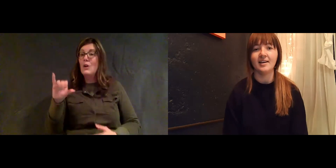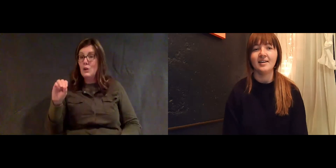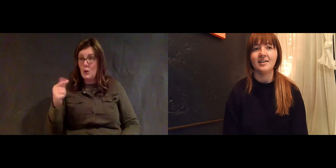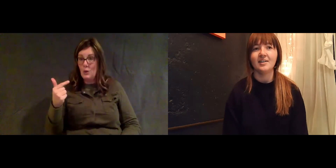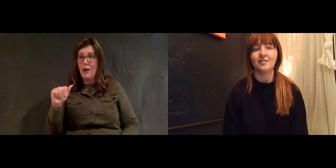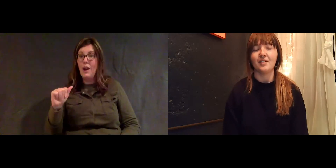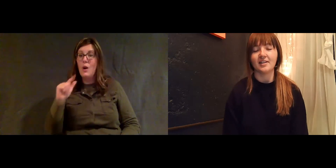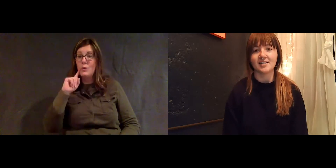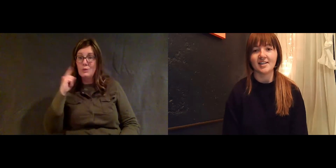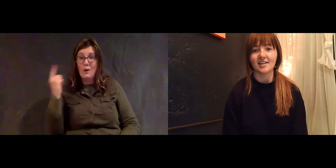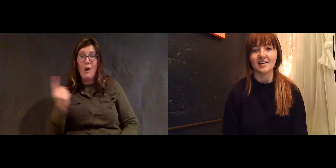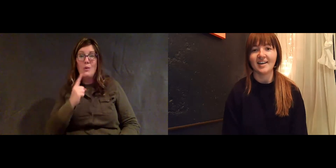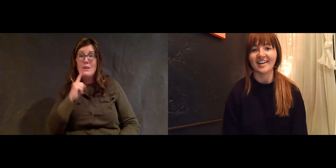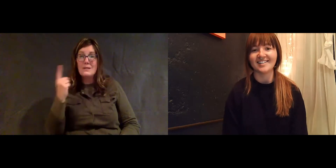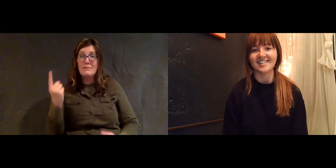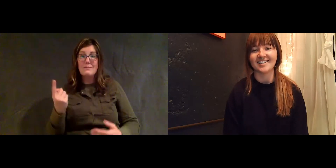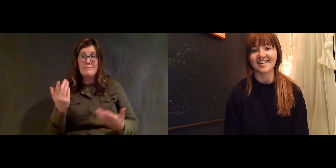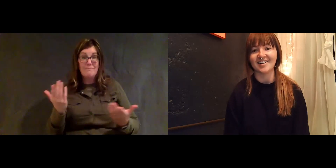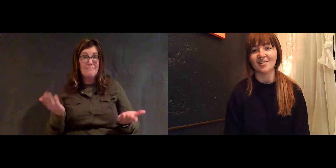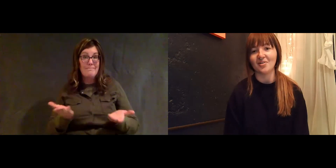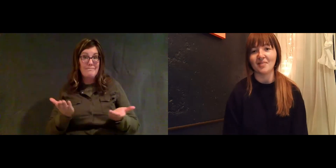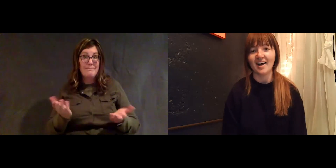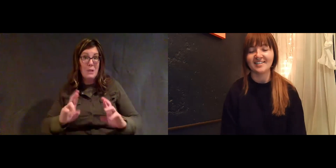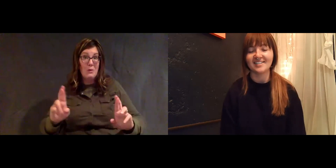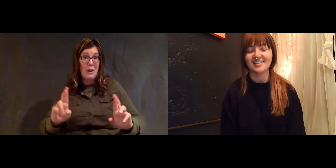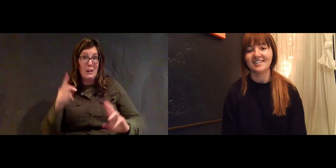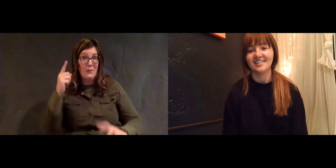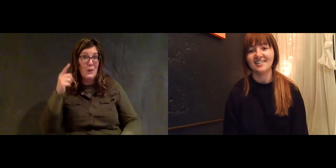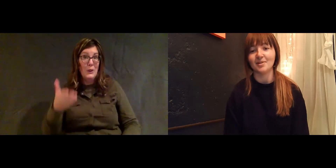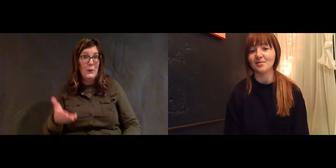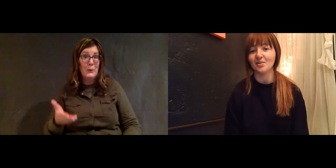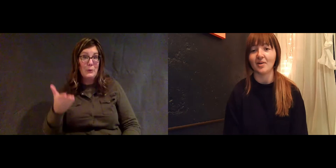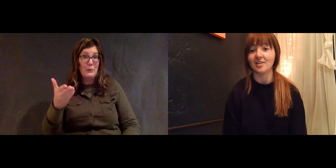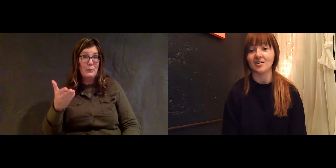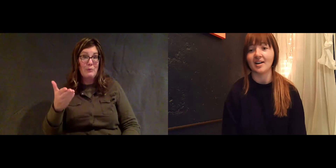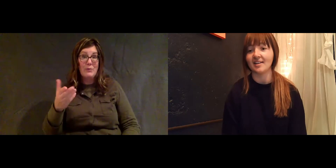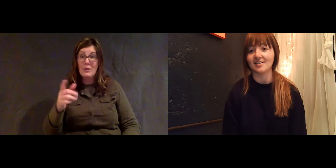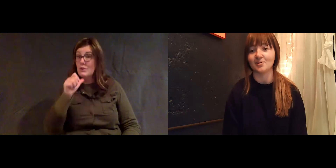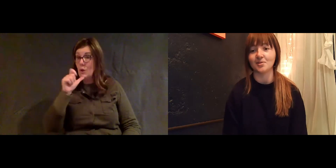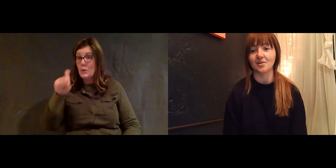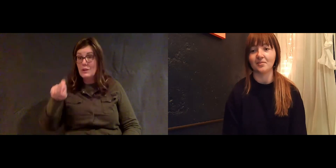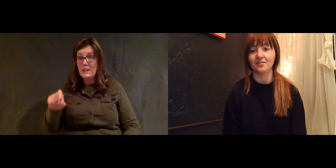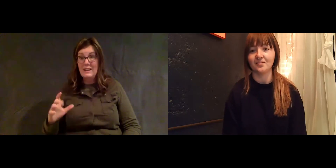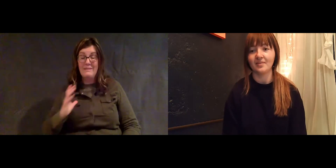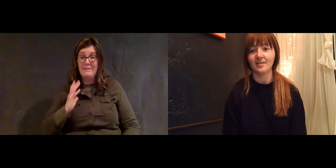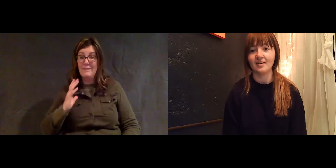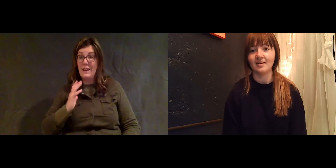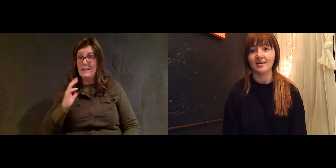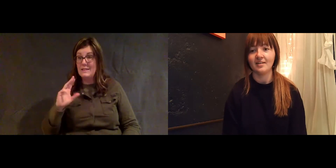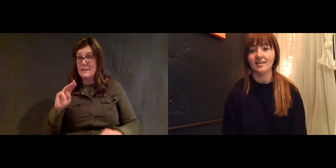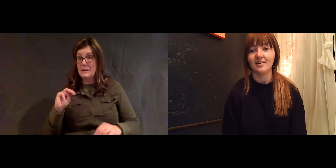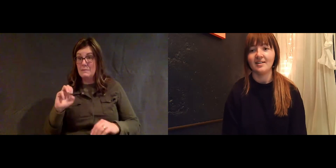big, fancy handstands on a yoga mat. But if you want to do that, that's cool too.